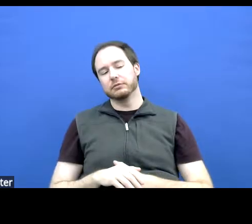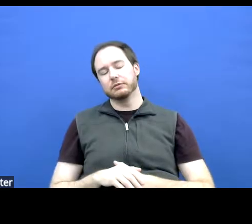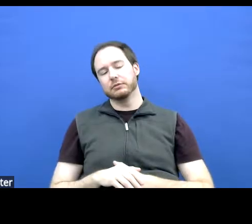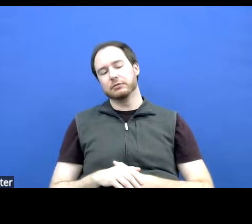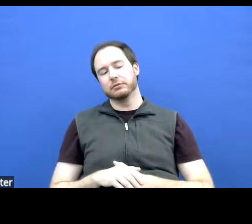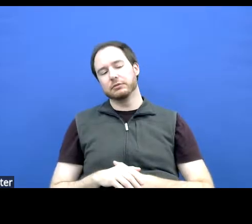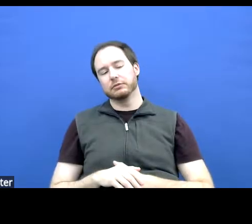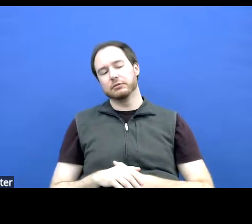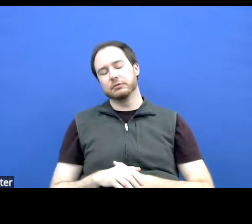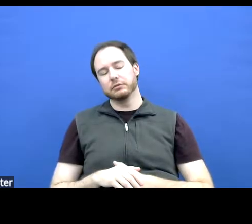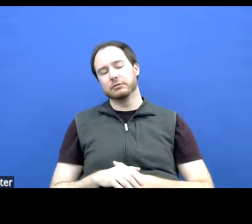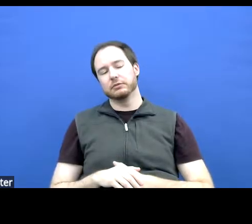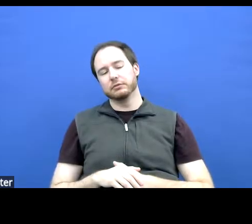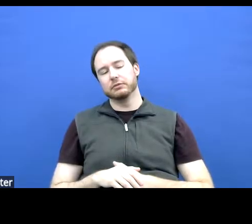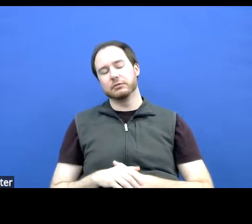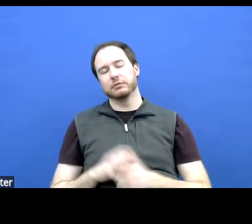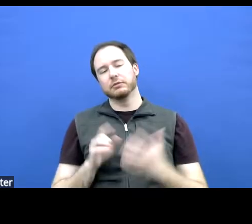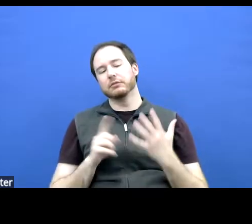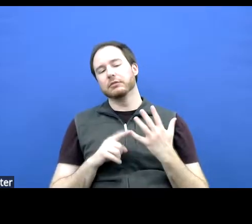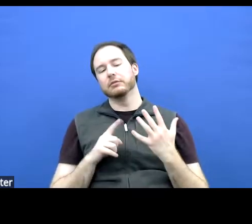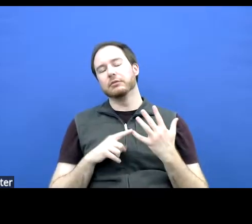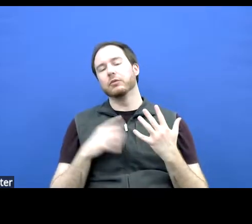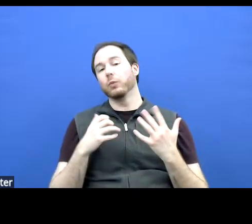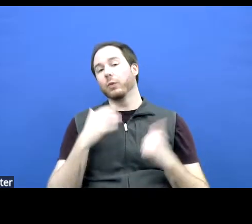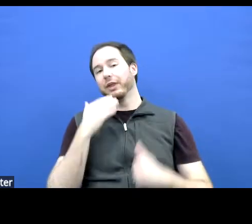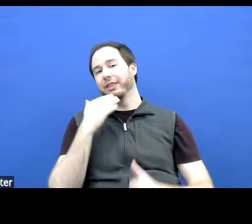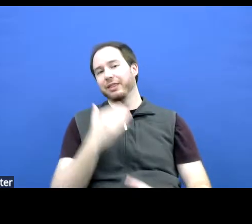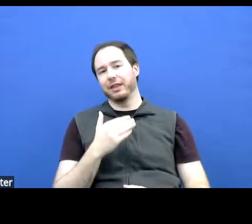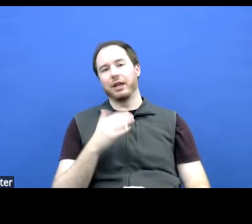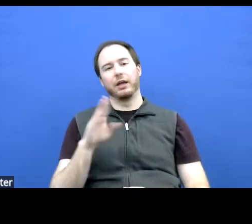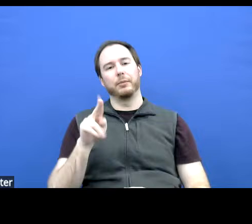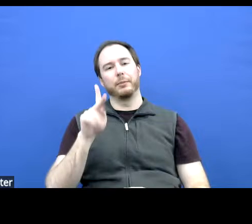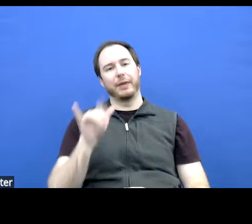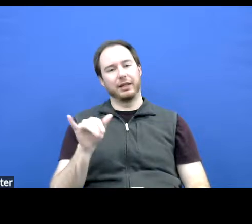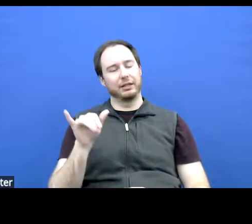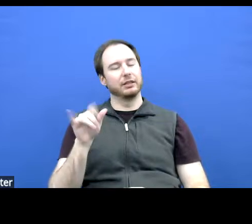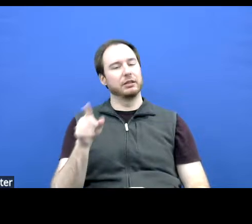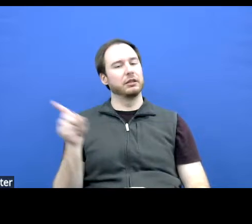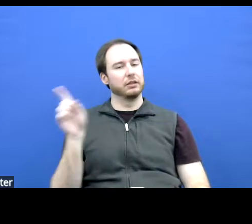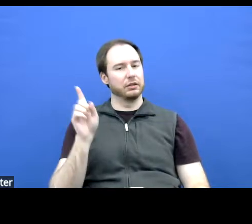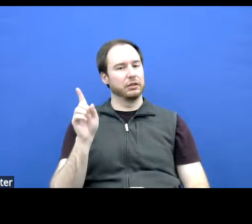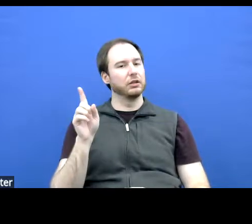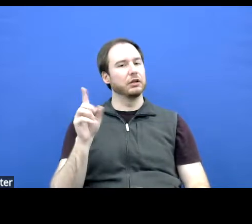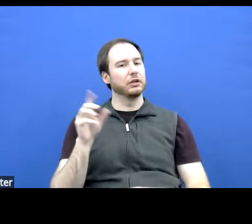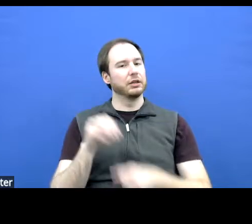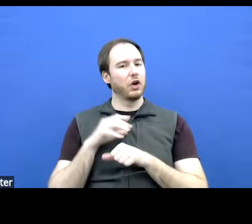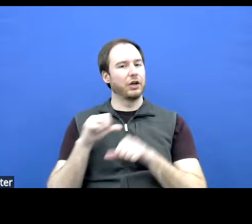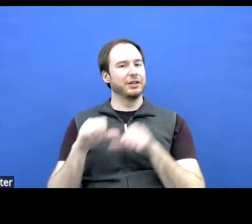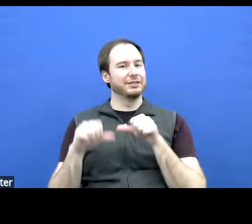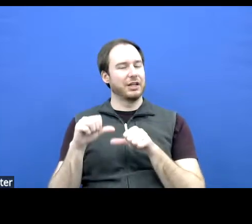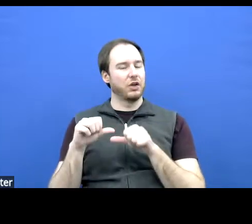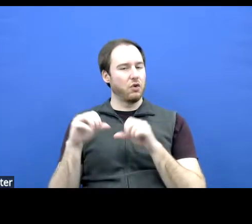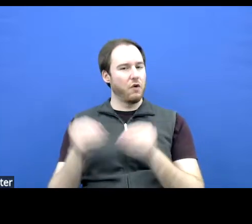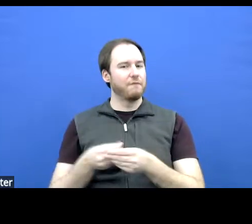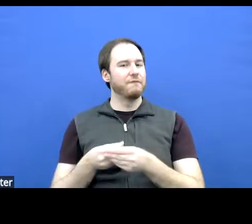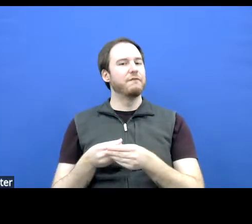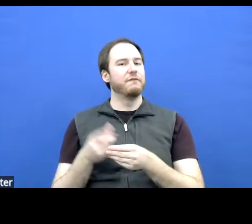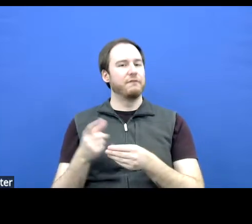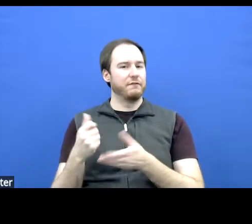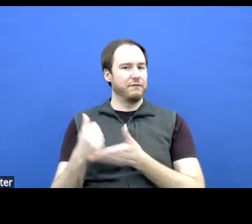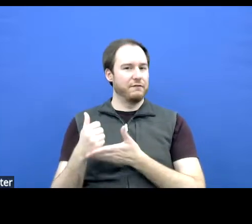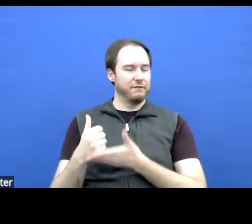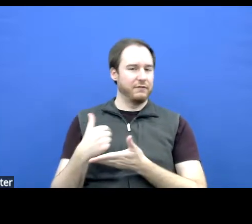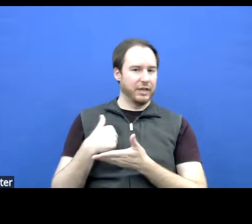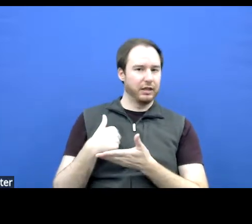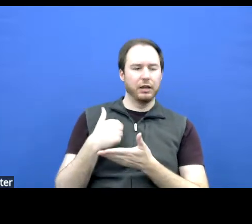And I'd like to thank Becky and then the folks in the assessor's office who assisted me.